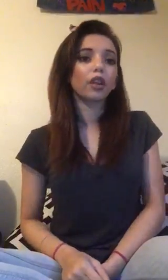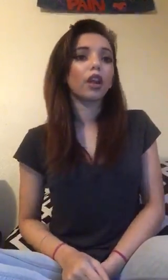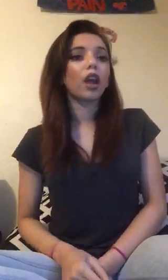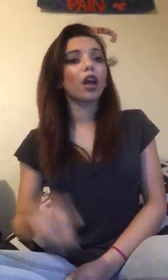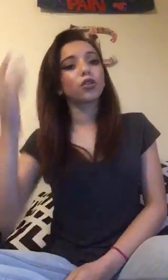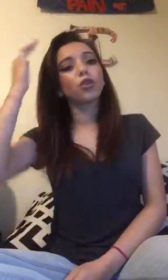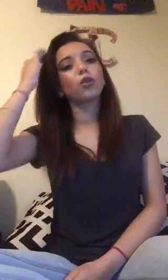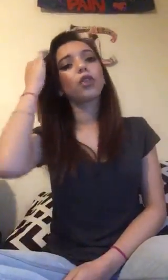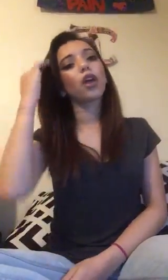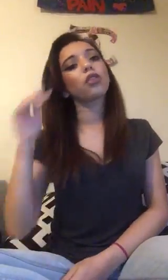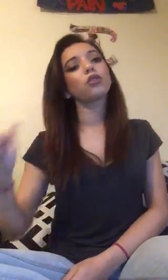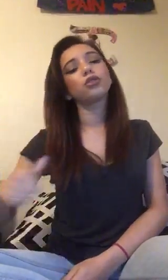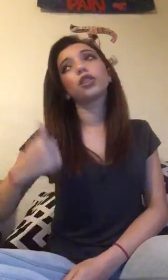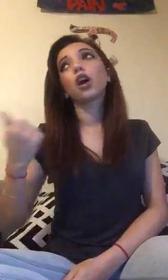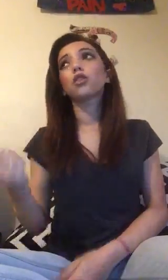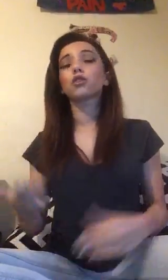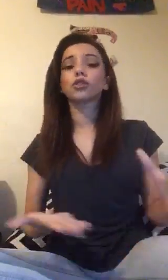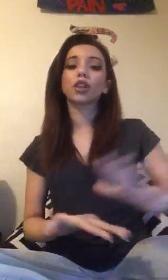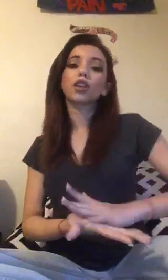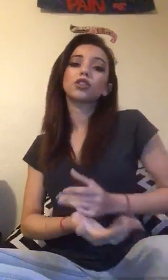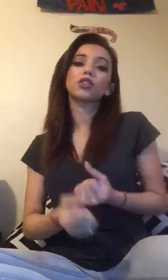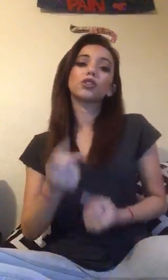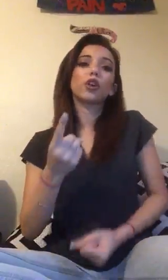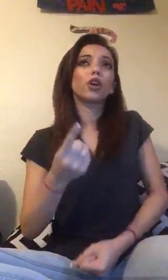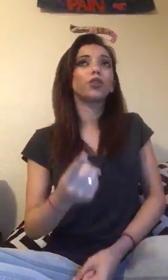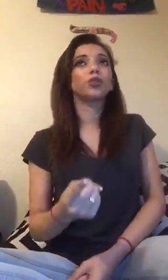I know that there's others that deserve you.